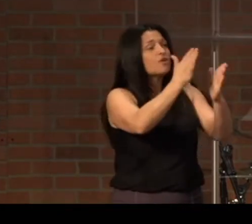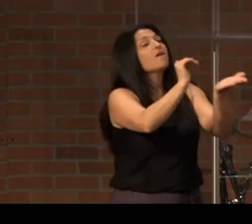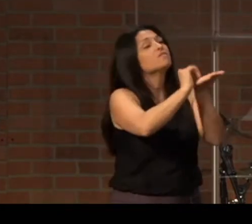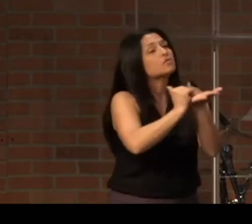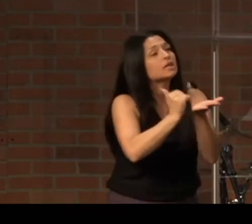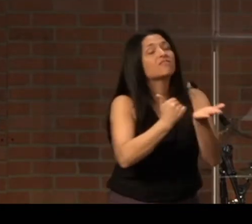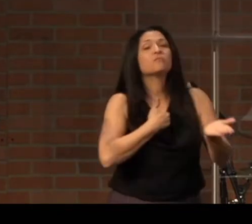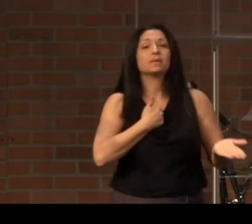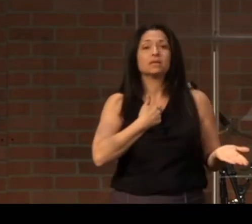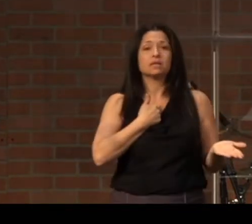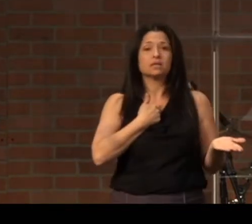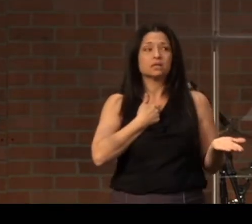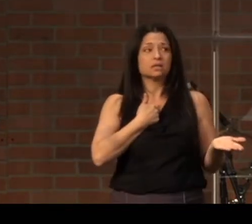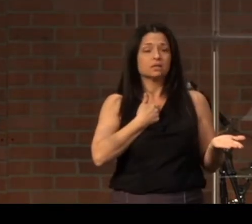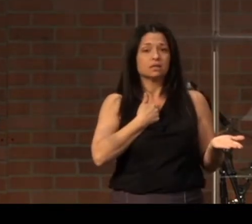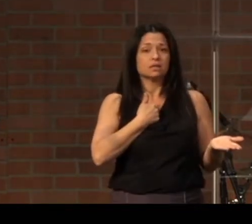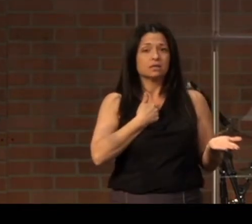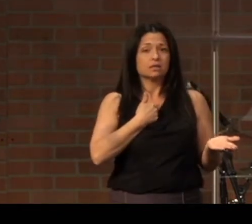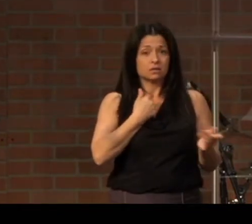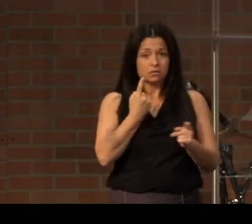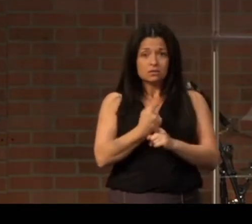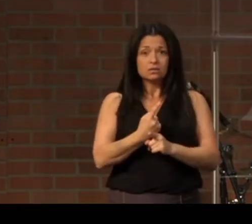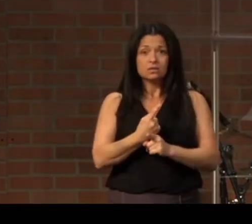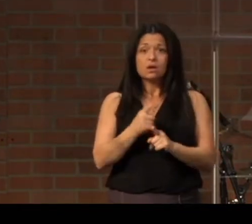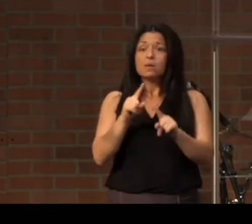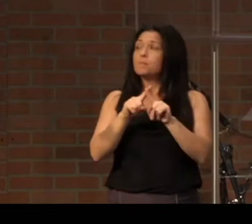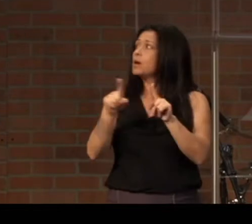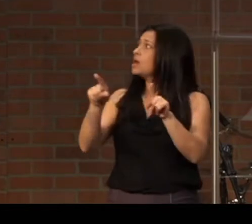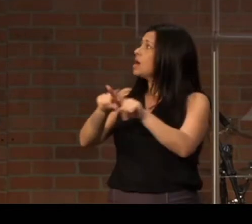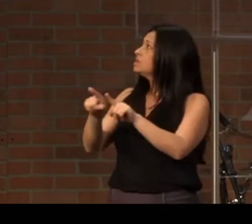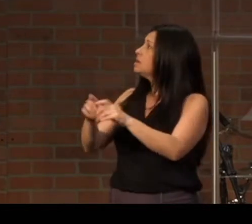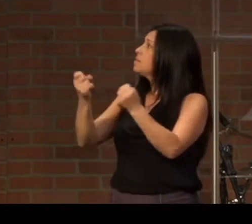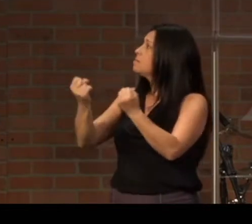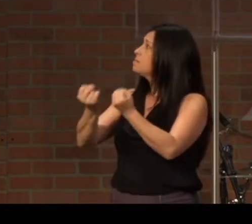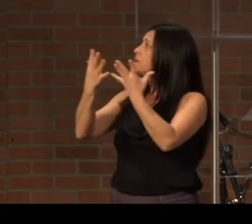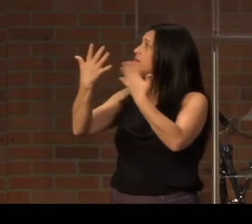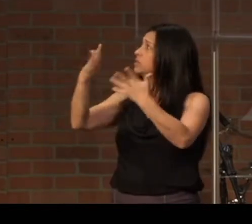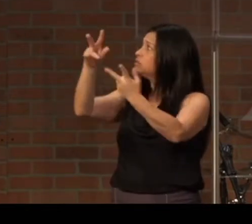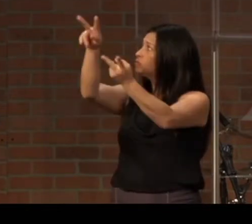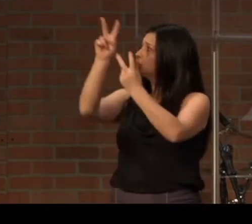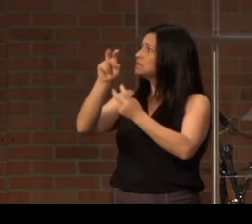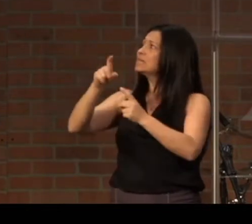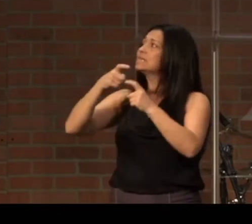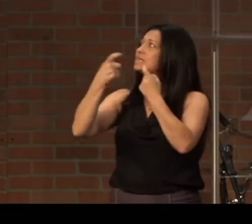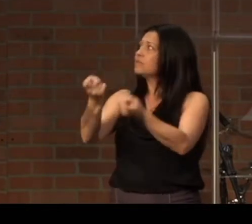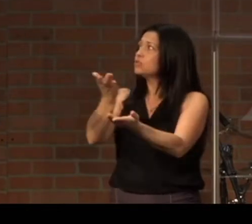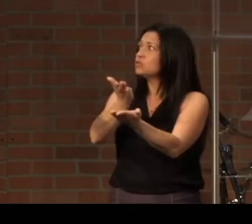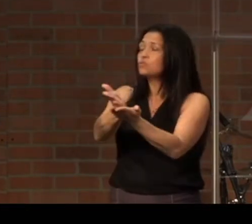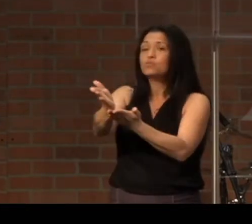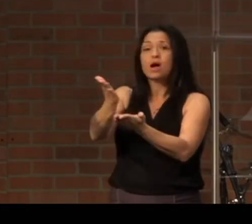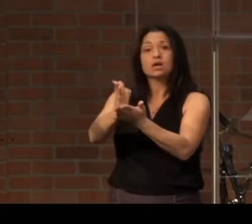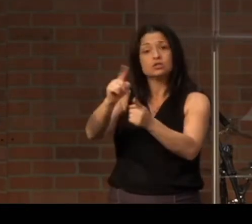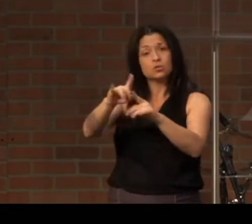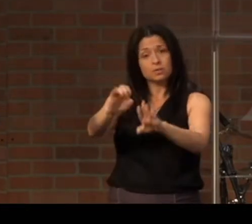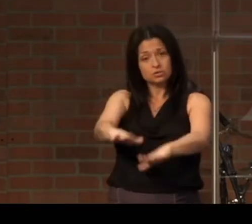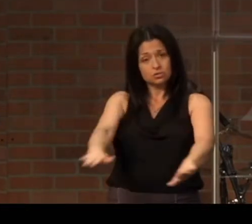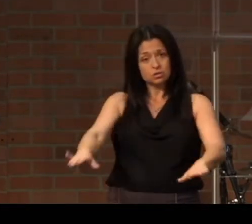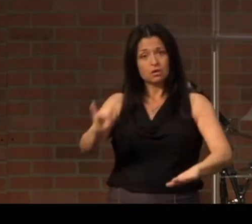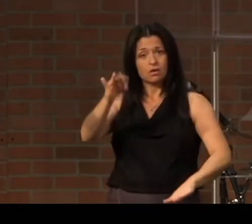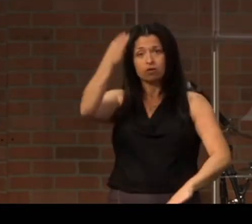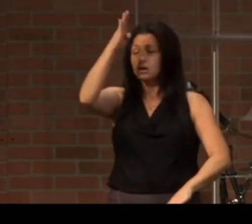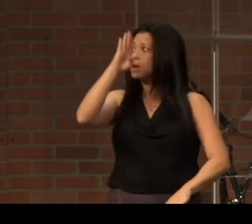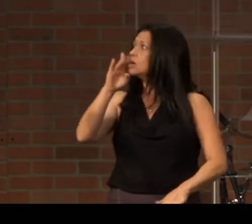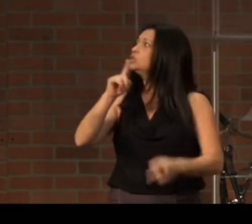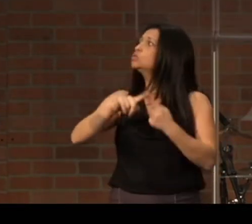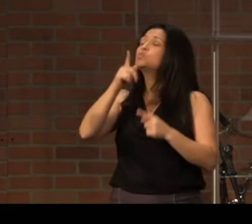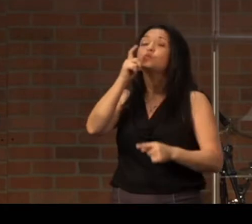me eternal life. Trust him as Lord, won't you? But as many as received him, to them he gave the right to become children of God, even to those who believe in his name. Well,